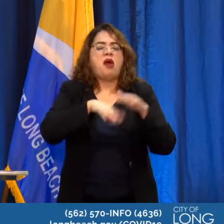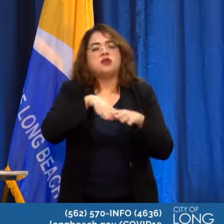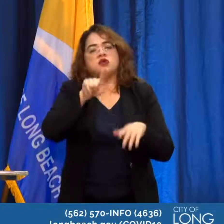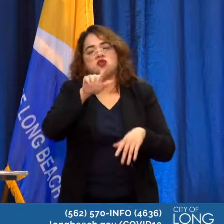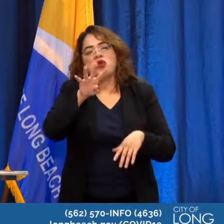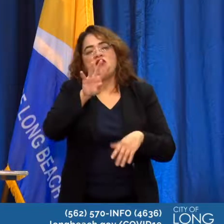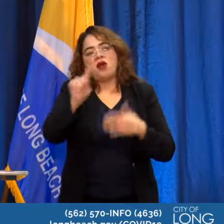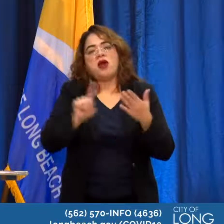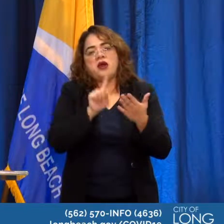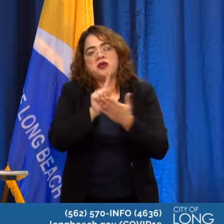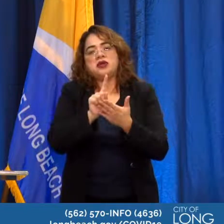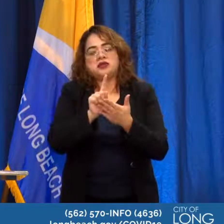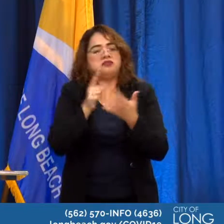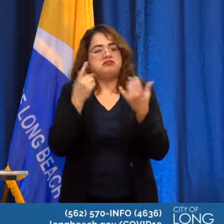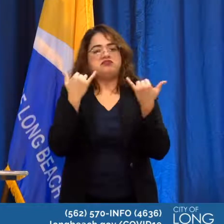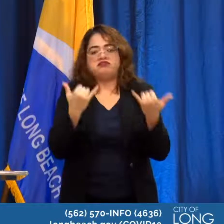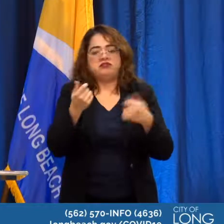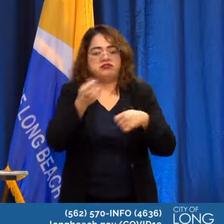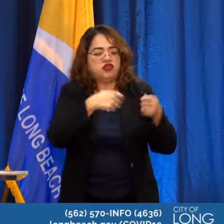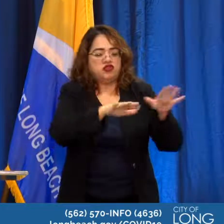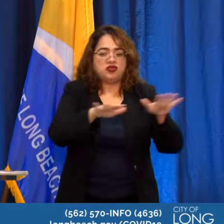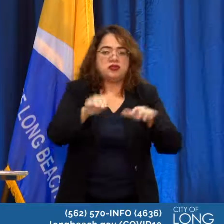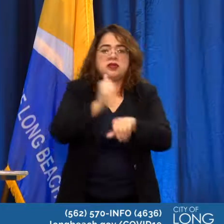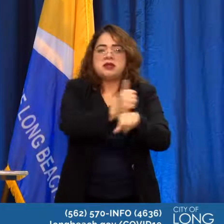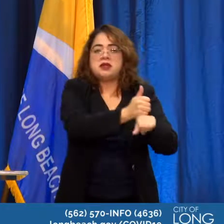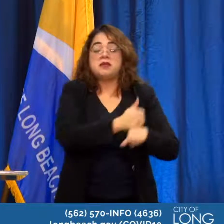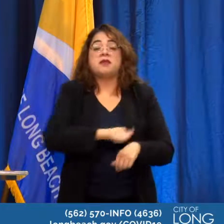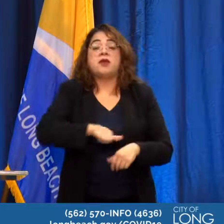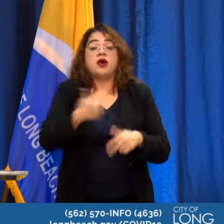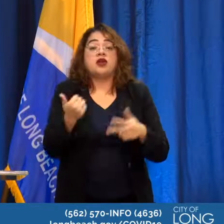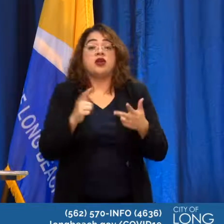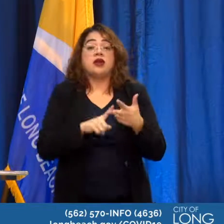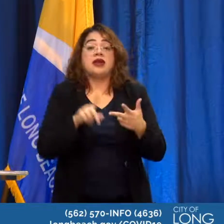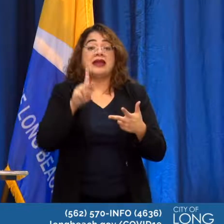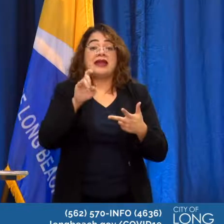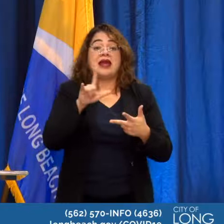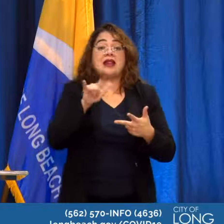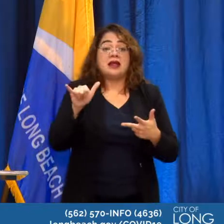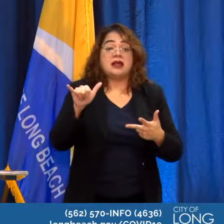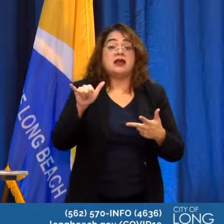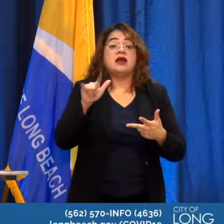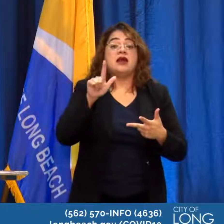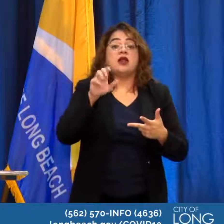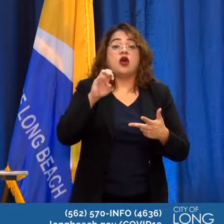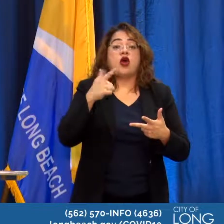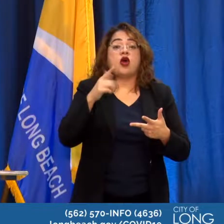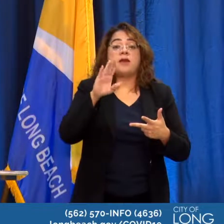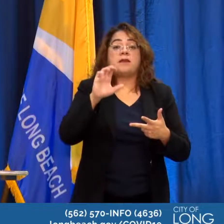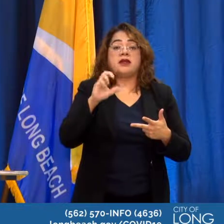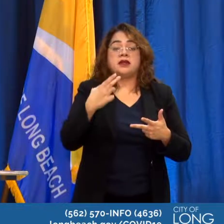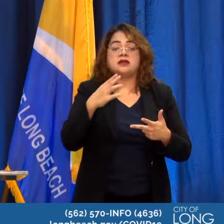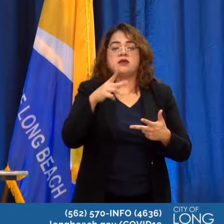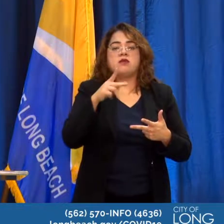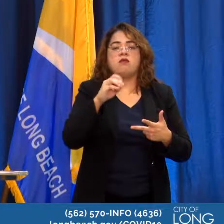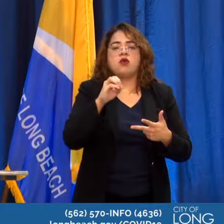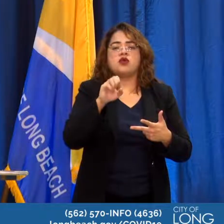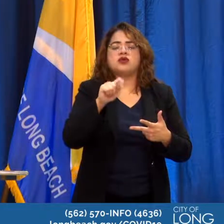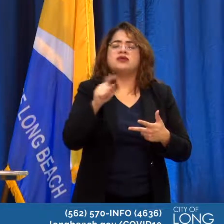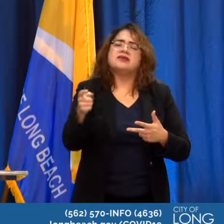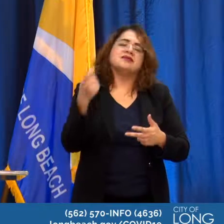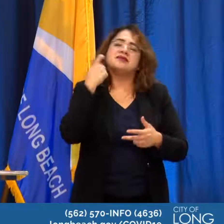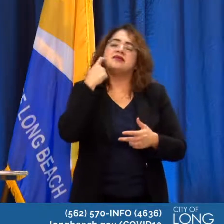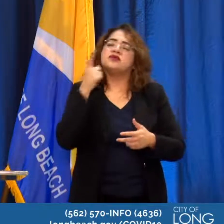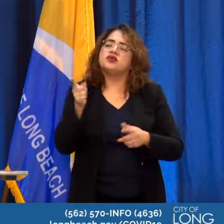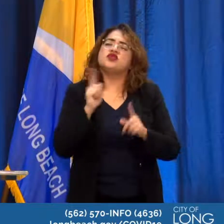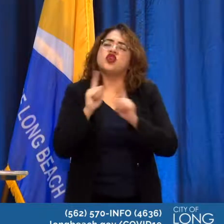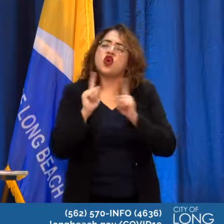Okay, last question comes from Kelly at the Long Beach Post. Go ahead, Kelly. Yes, hi, Kelly. You touched on this a little bit